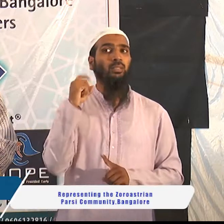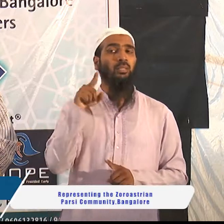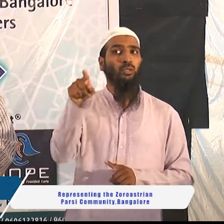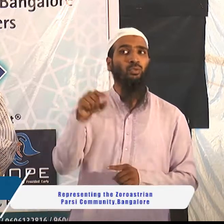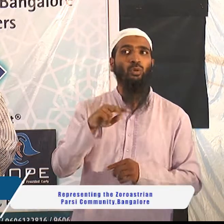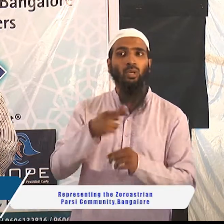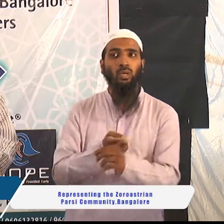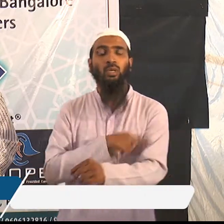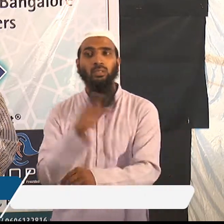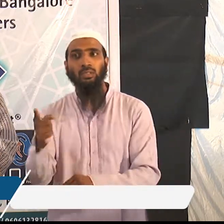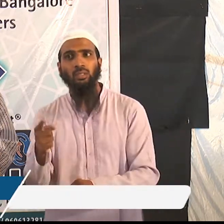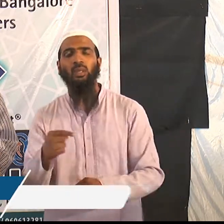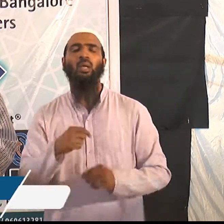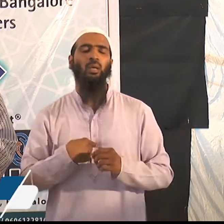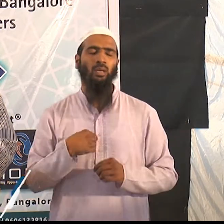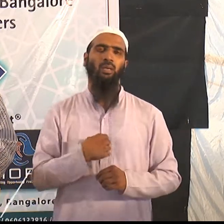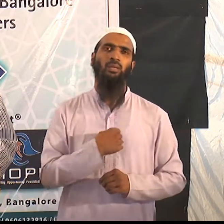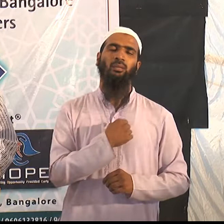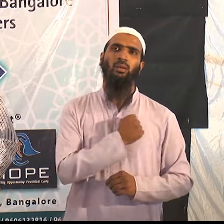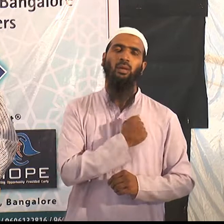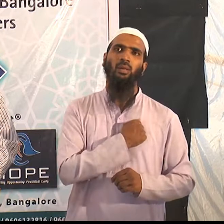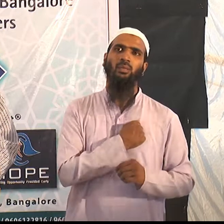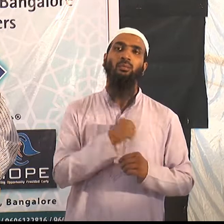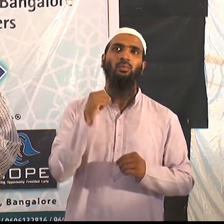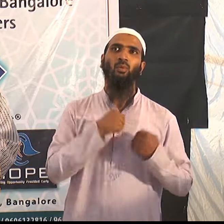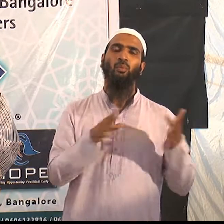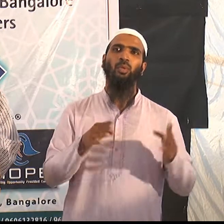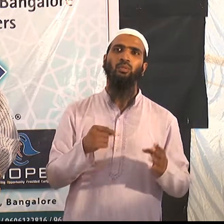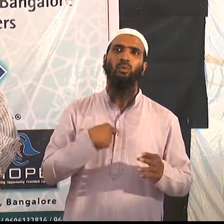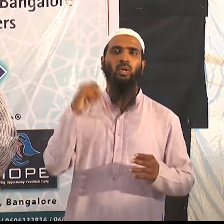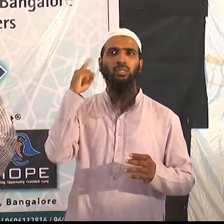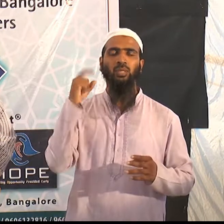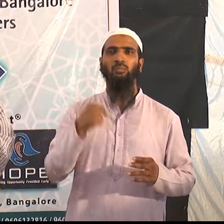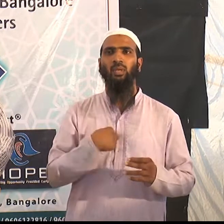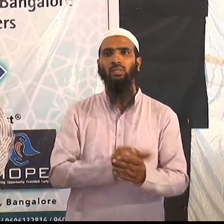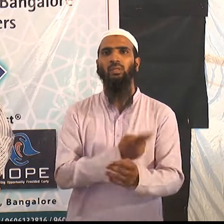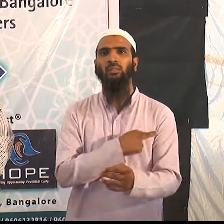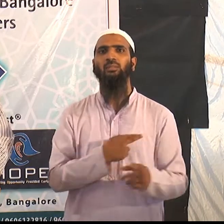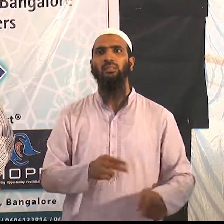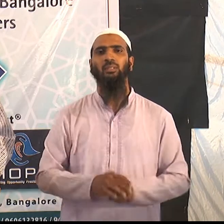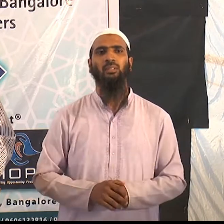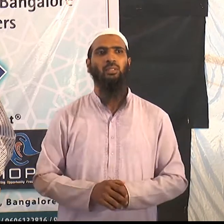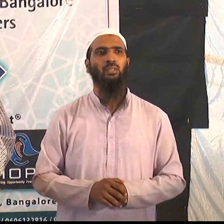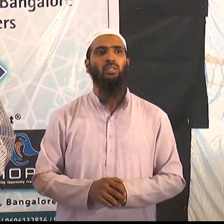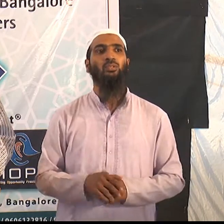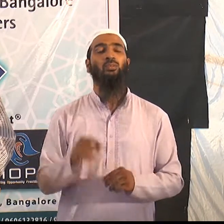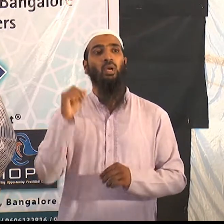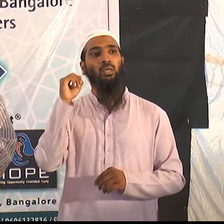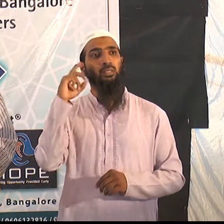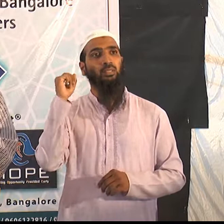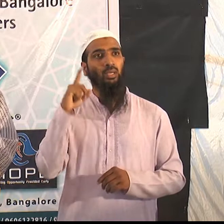not. Thank you very much, Mr. Kantraj, for that. Thank you so much. The